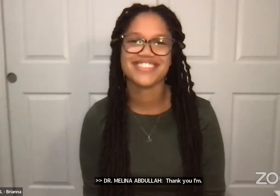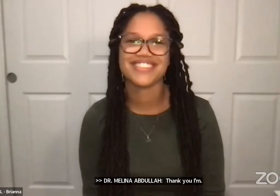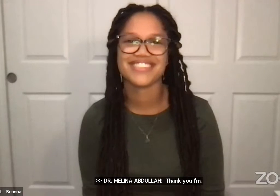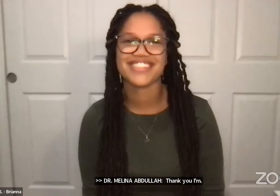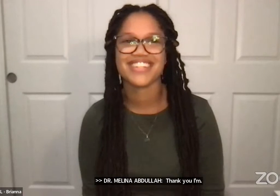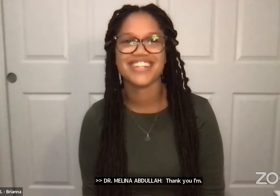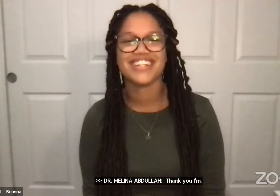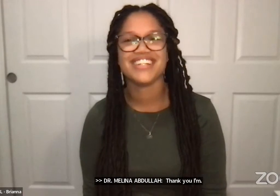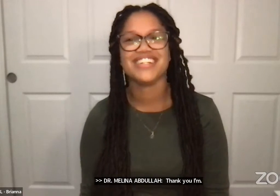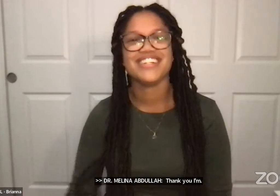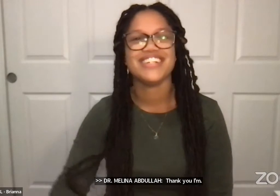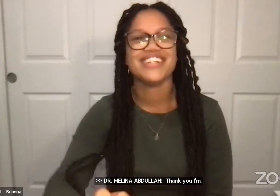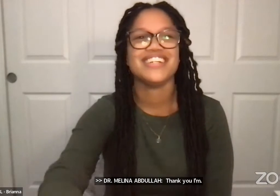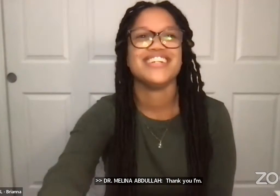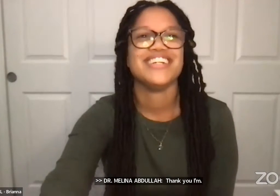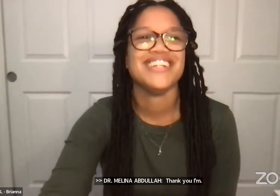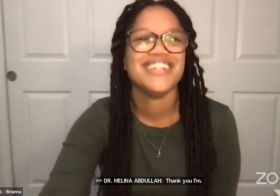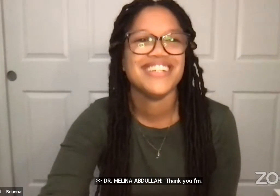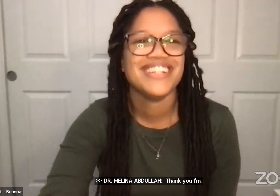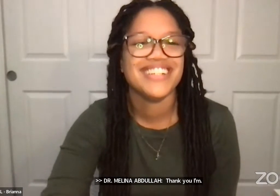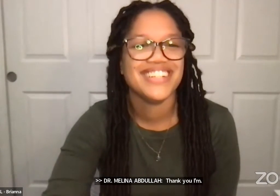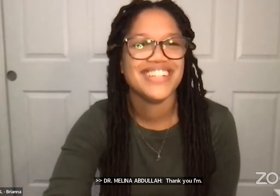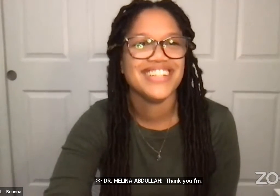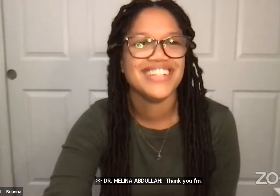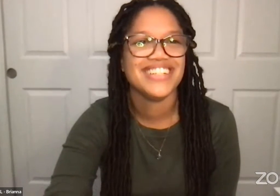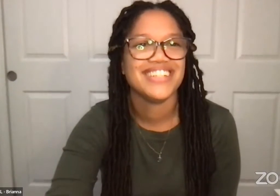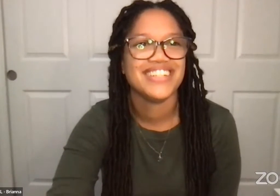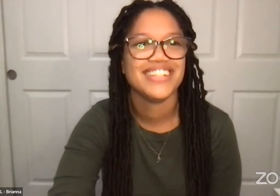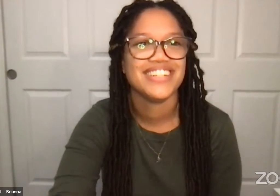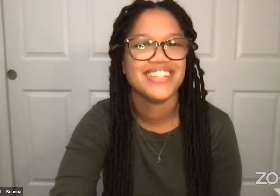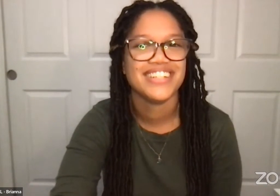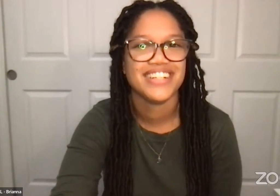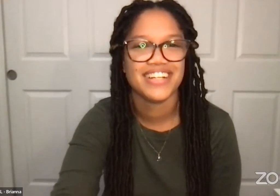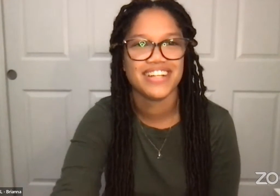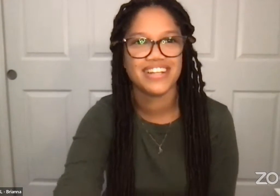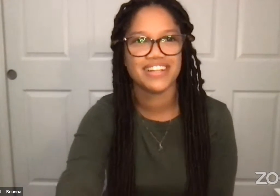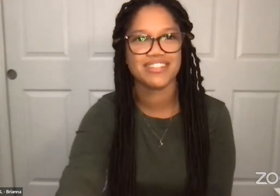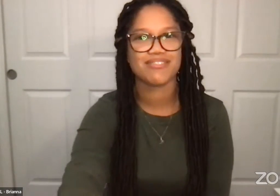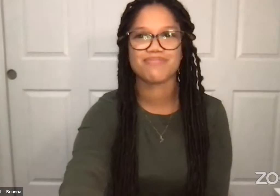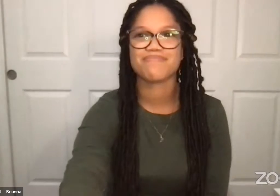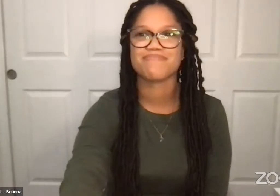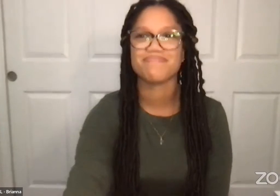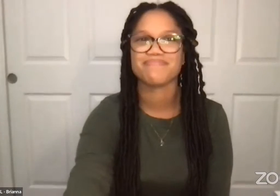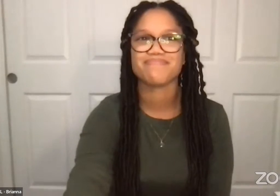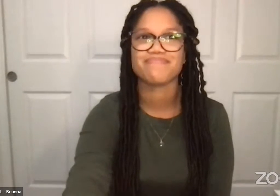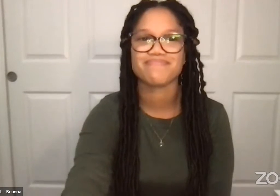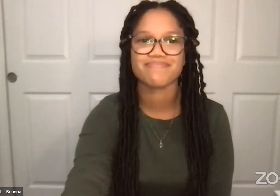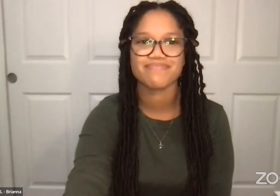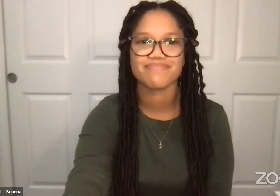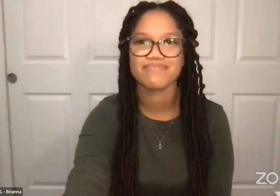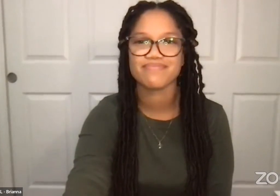Thank you, Dr. Melina and SPJ. SJP.